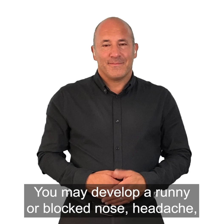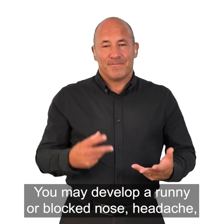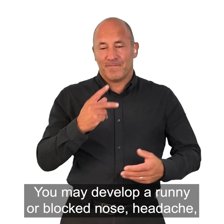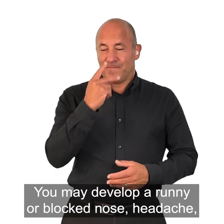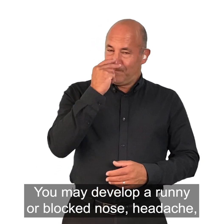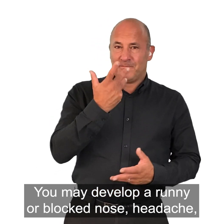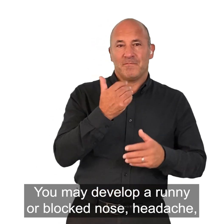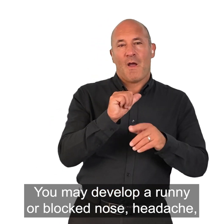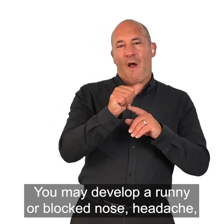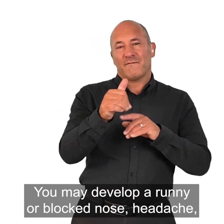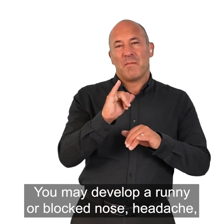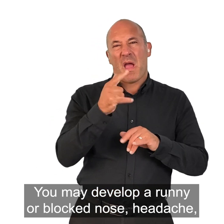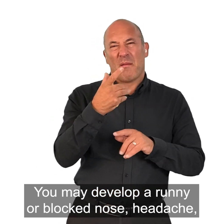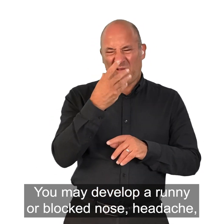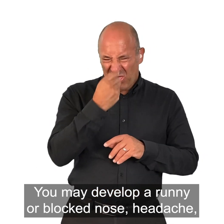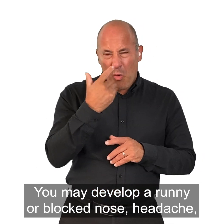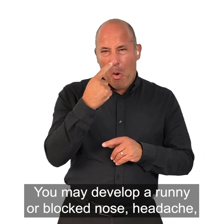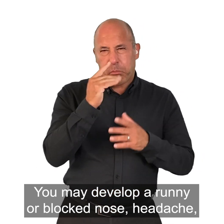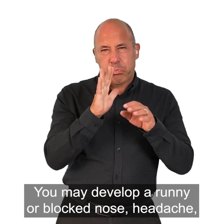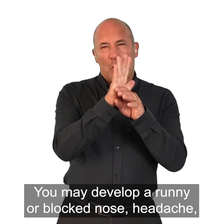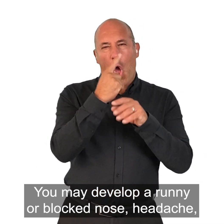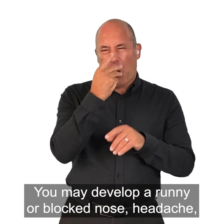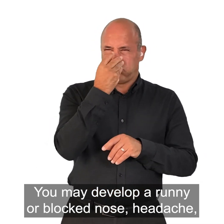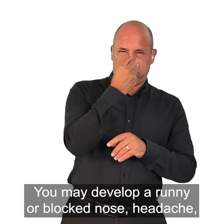You may develop a runny or blocked nose, headache,